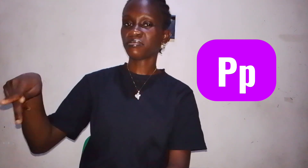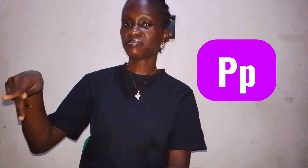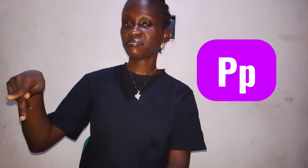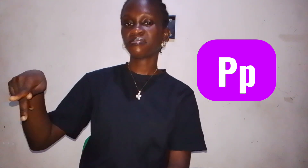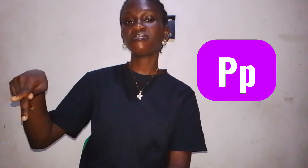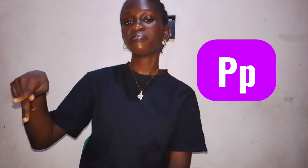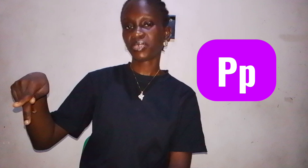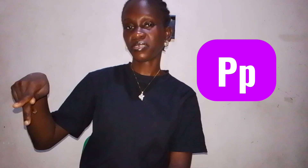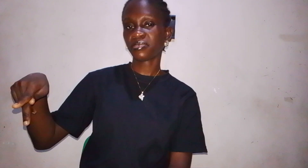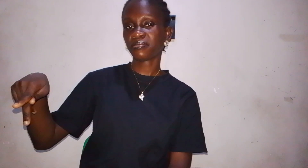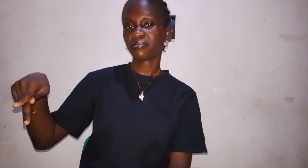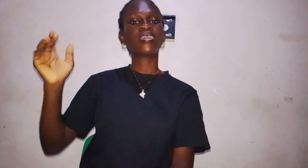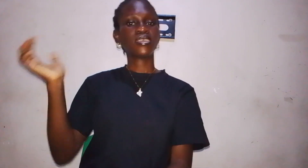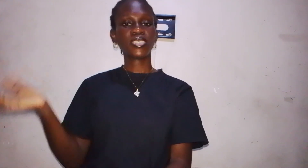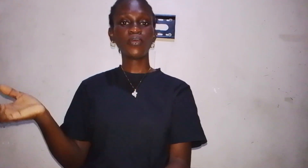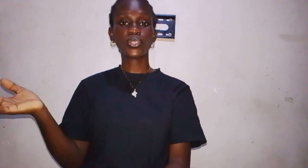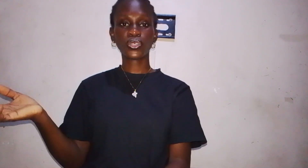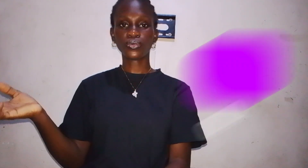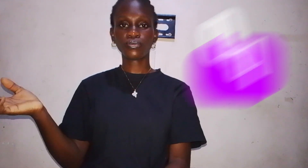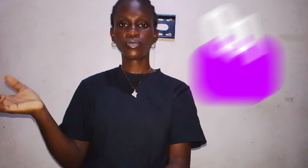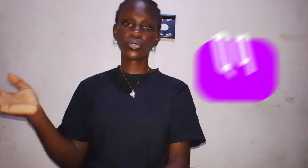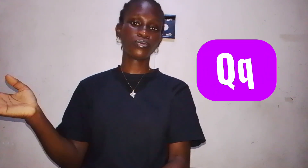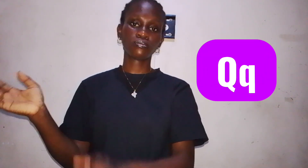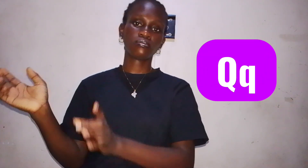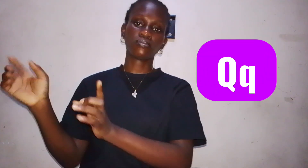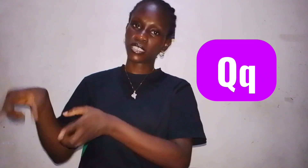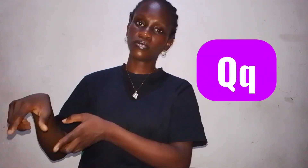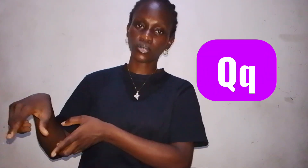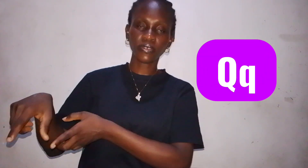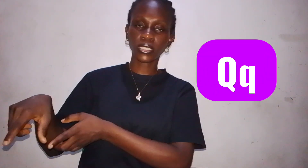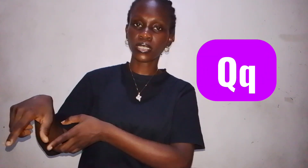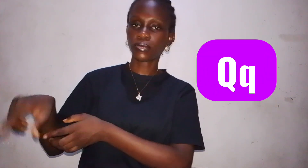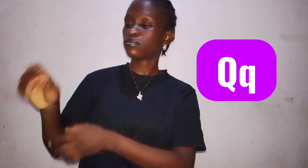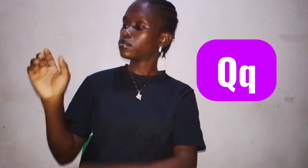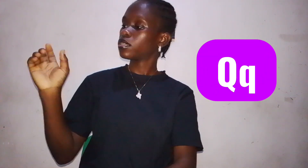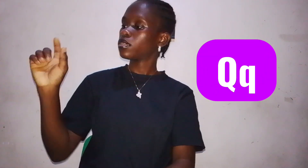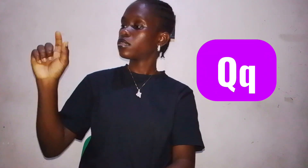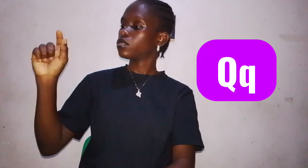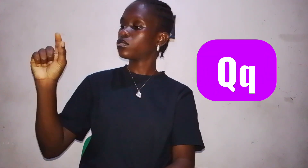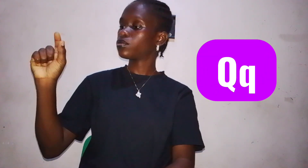down. P. Same with Q. Q is also facing down. So